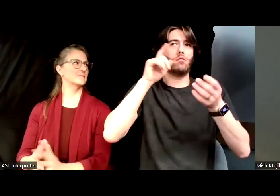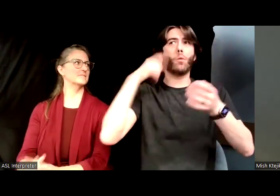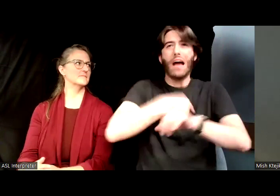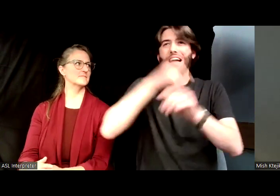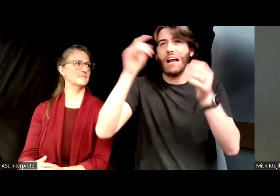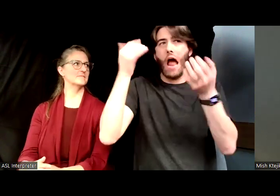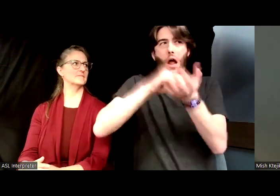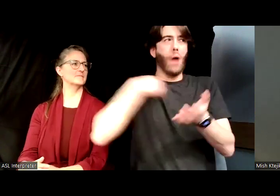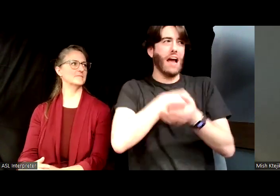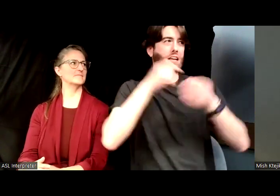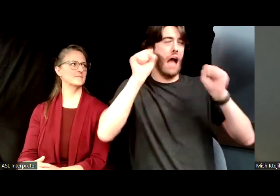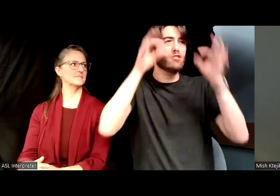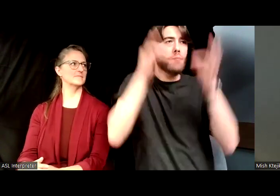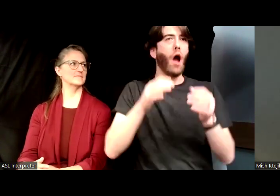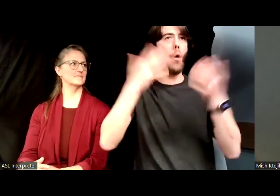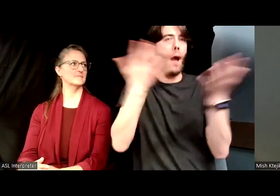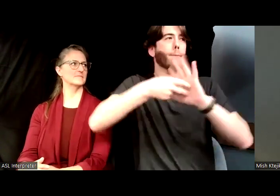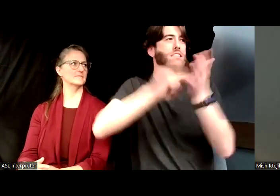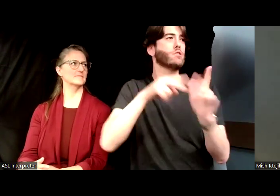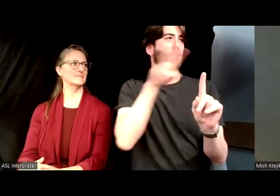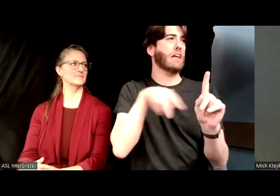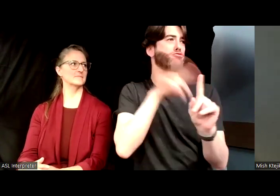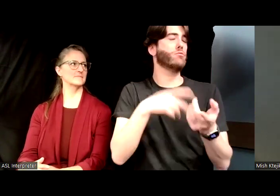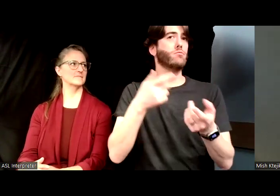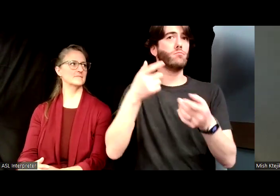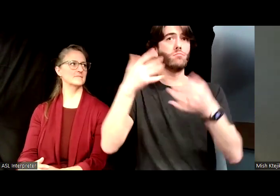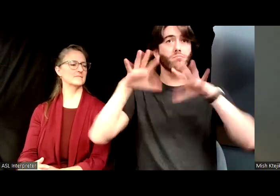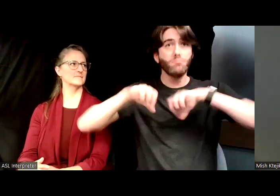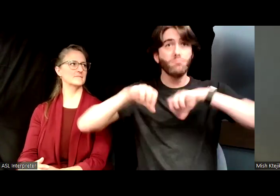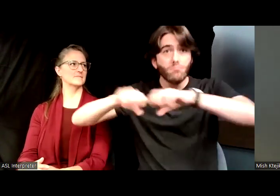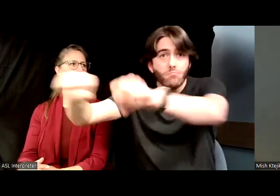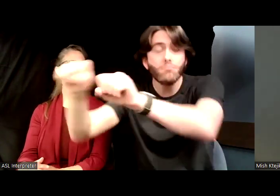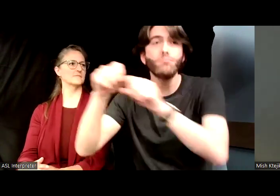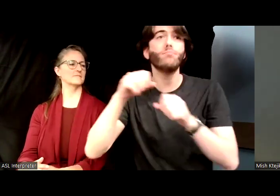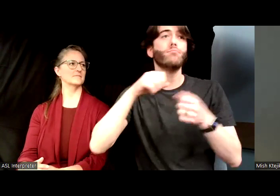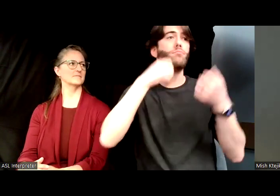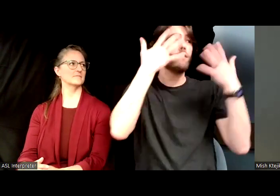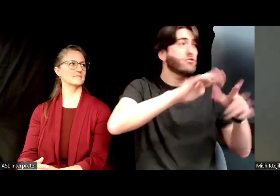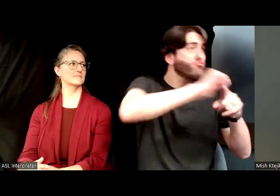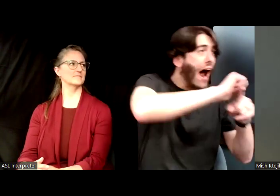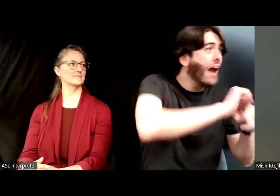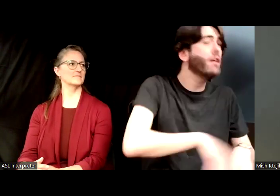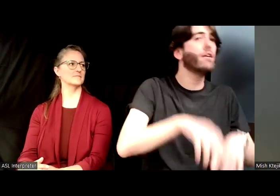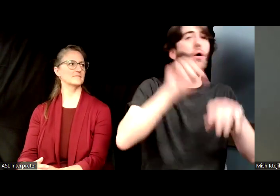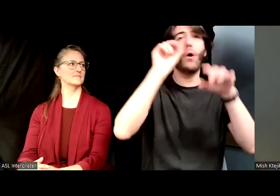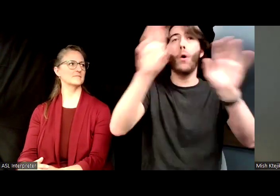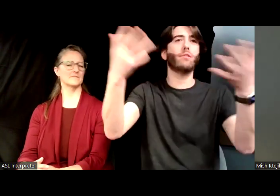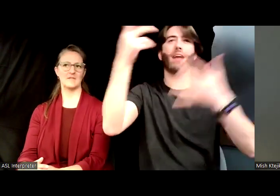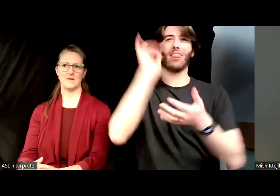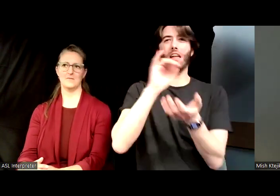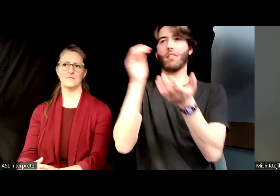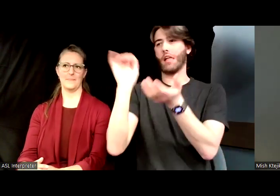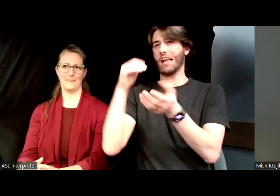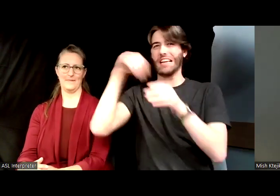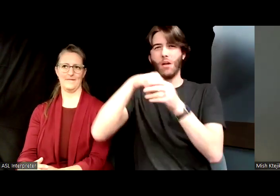status more than a requirement. Anyways, that's what I believe. And so maybe we should just define what supervisory means. Does that mean they have